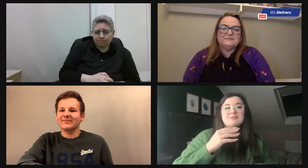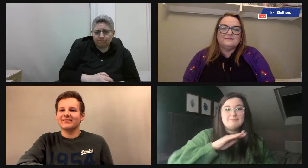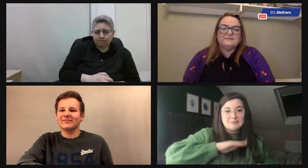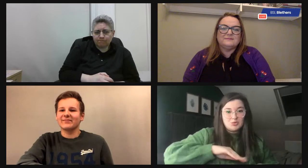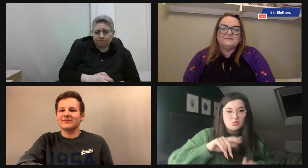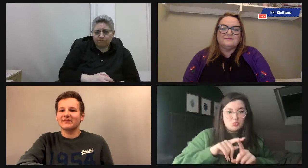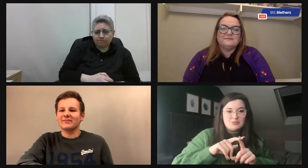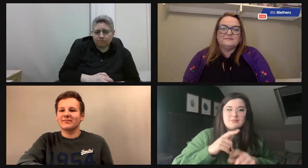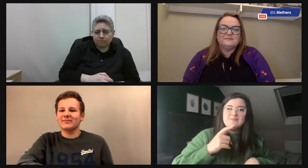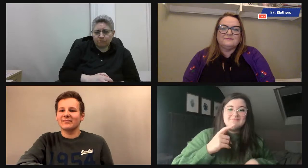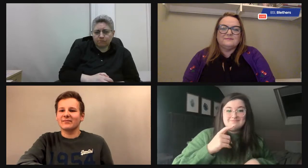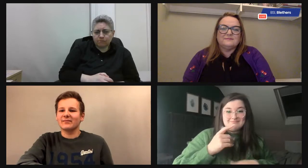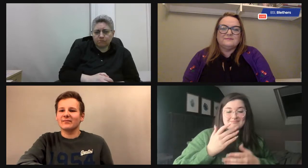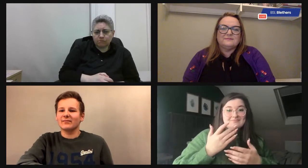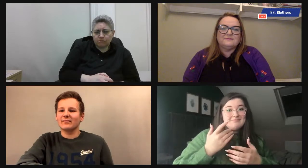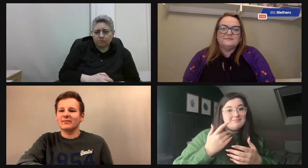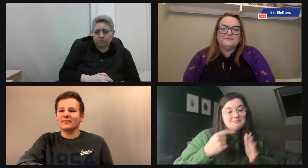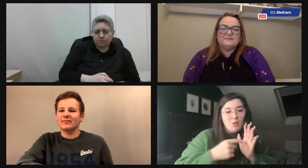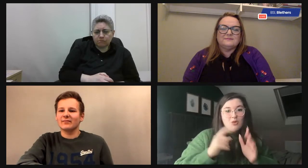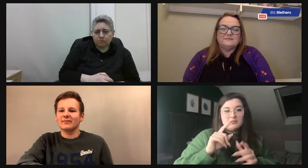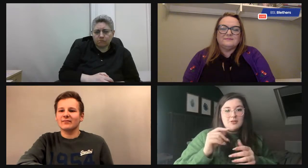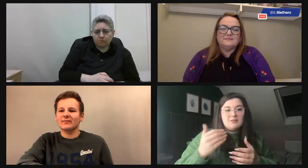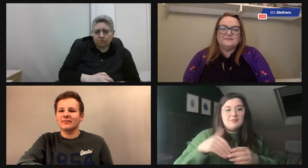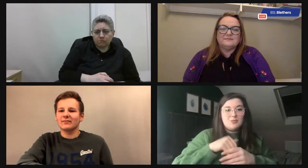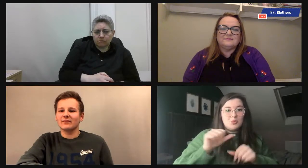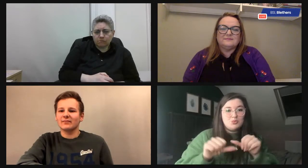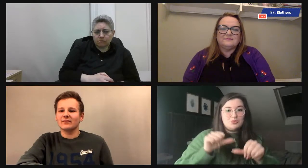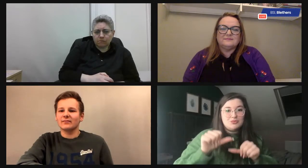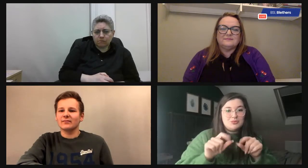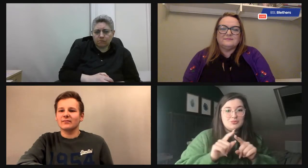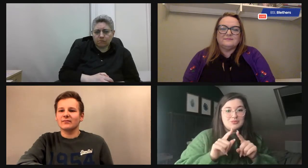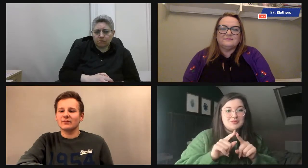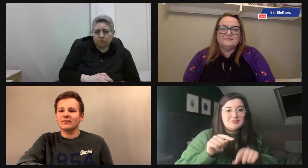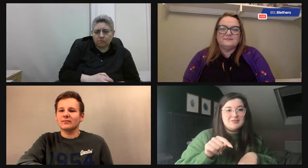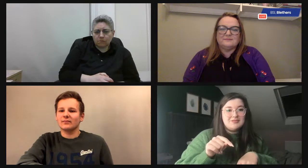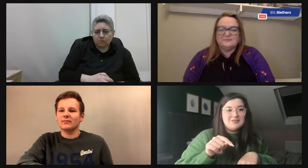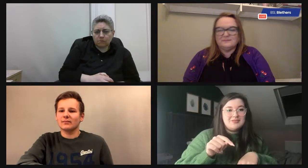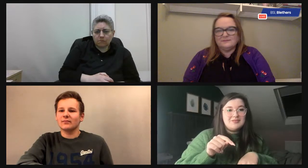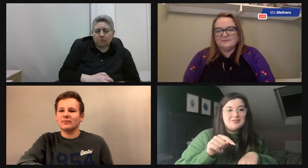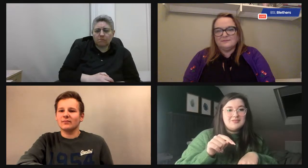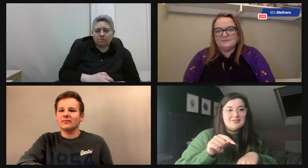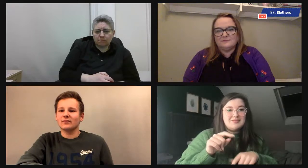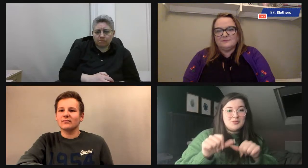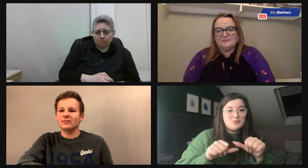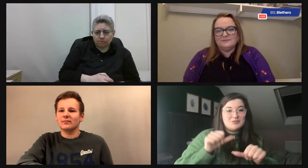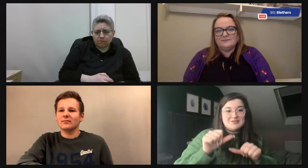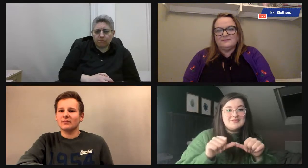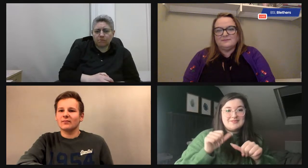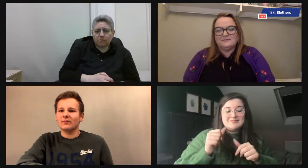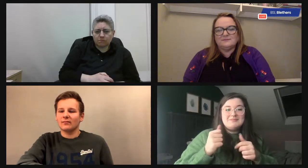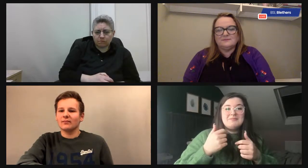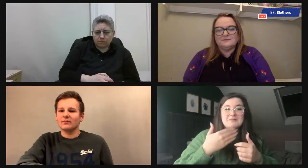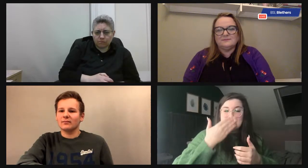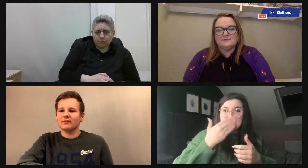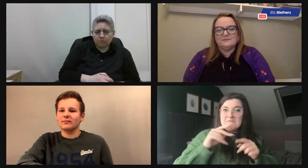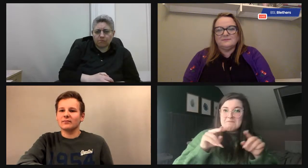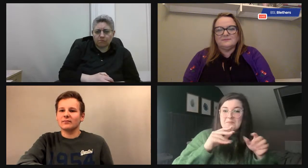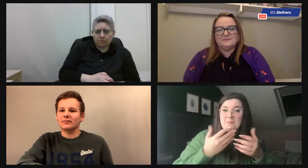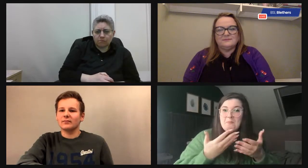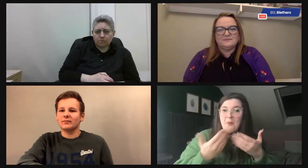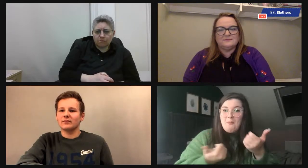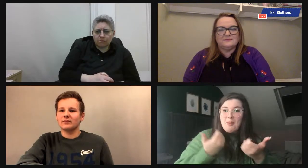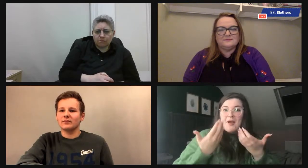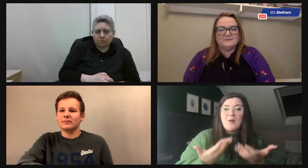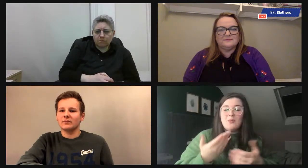Is BSL, seeing things. maybe talk about depression, and talk about the importance of a routine when you